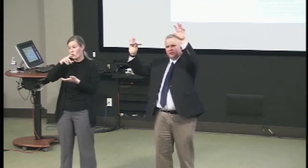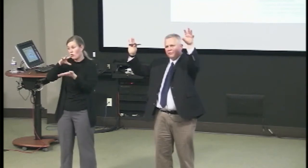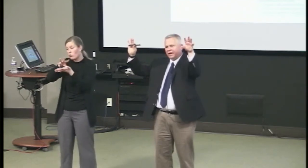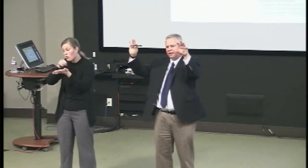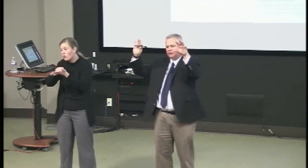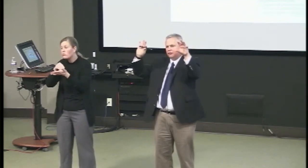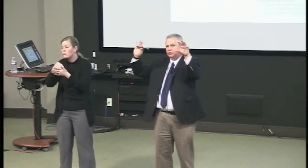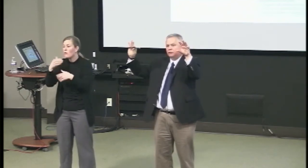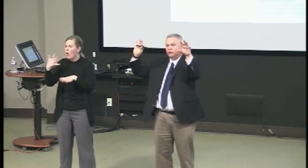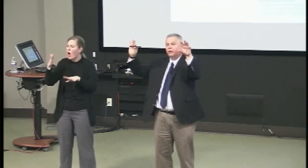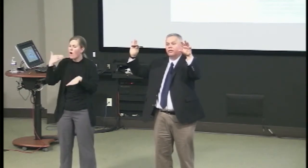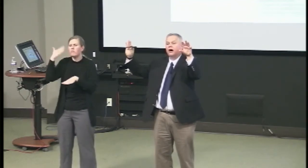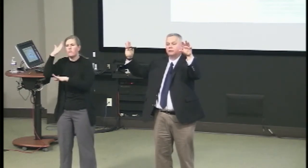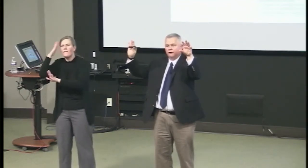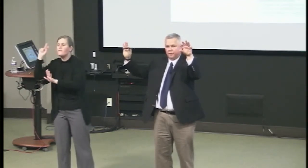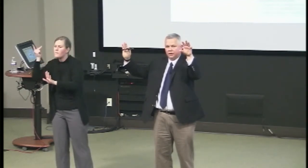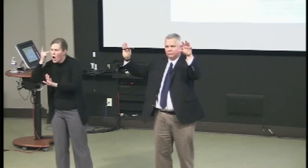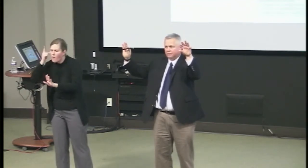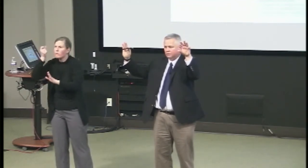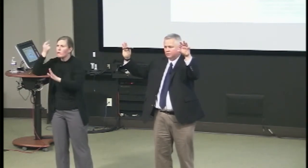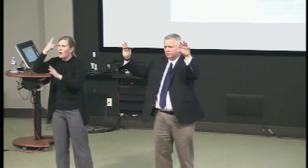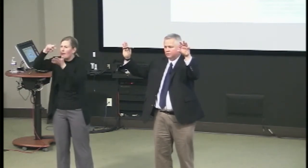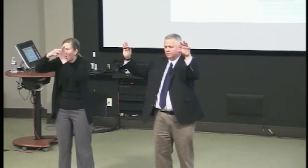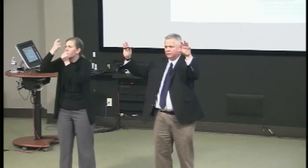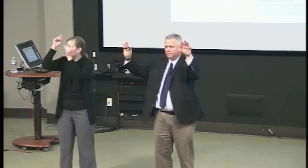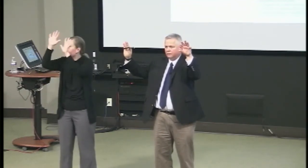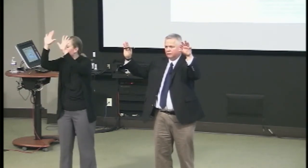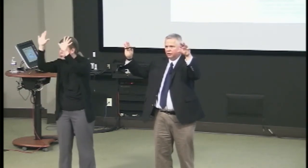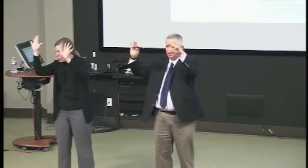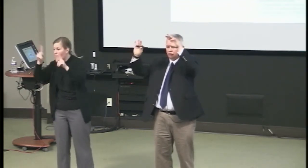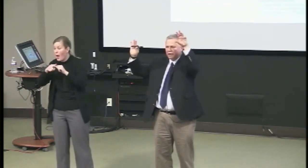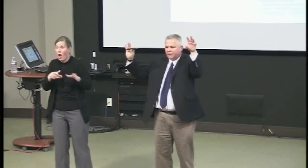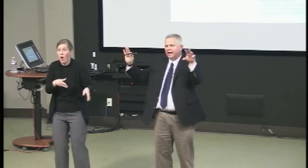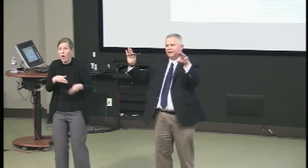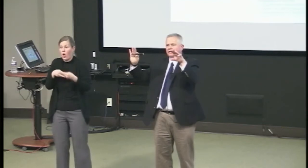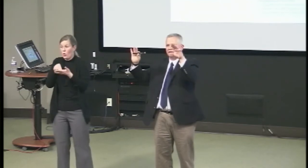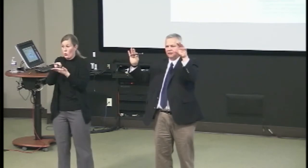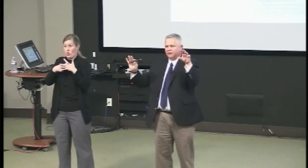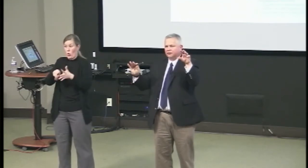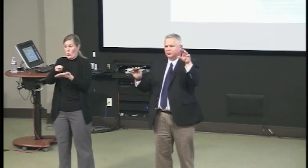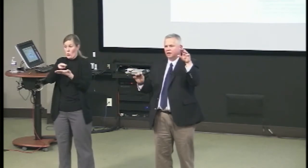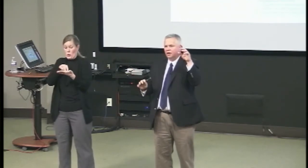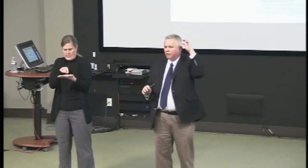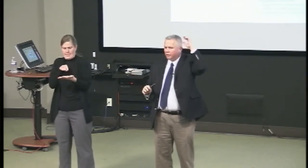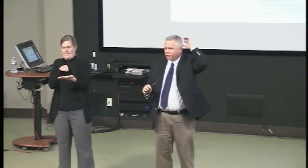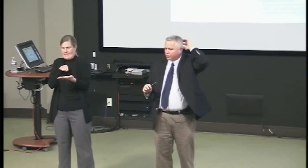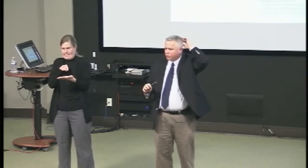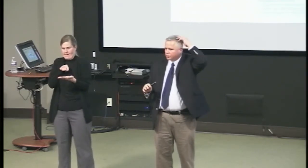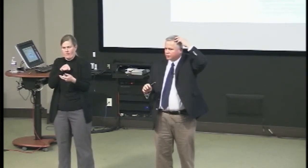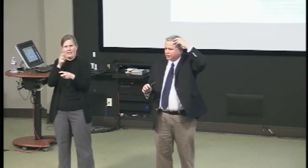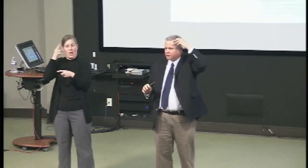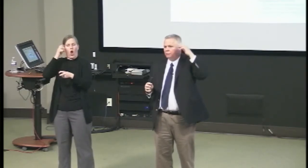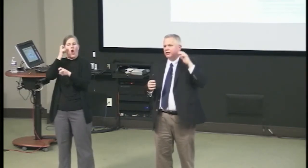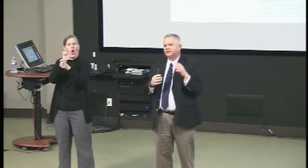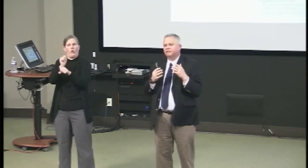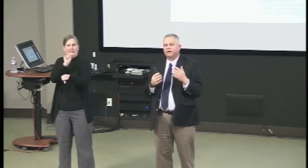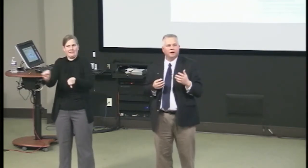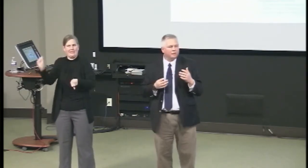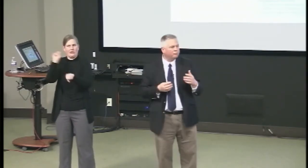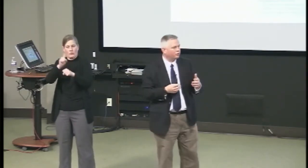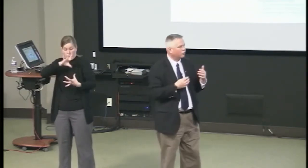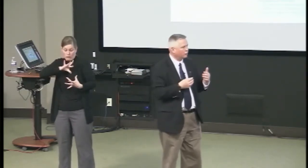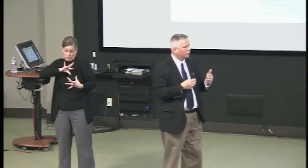phonology, semantics to orthography, when you're trying to connect these things, the dorsal system plays